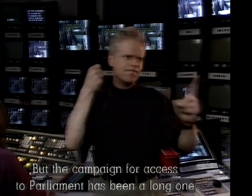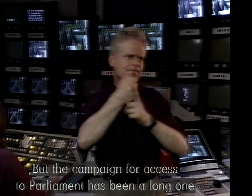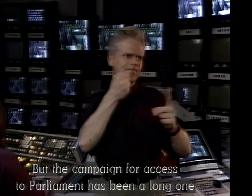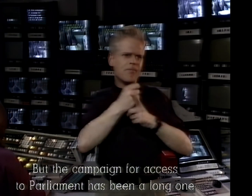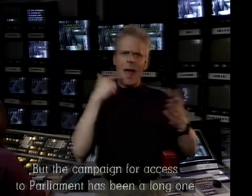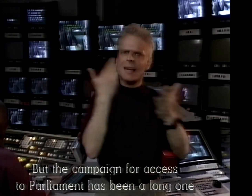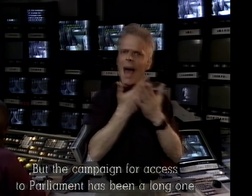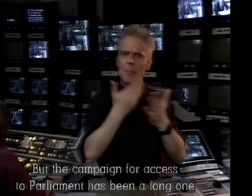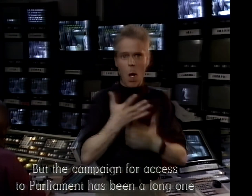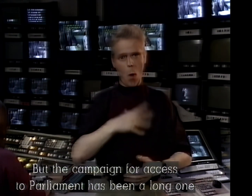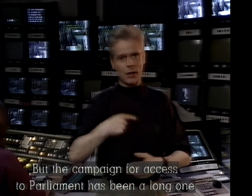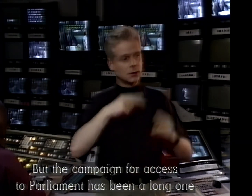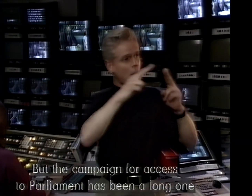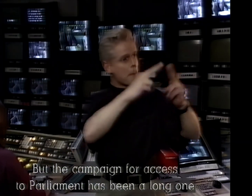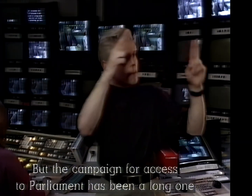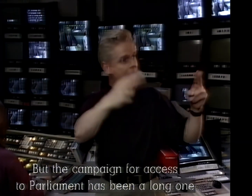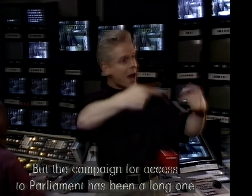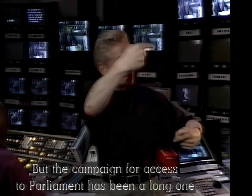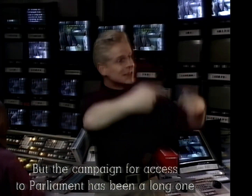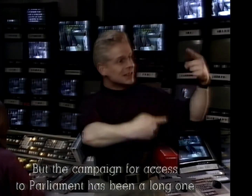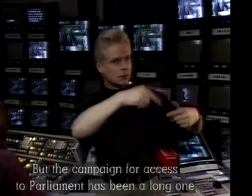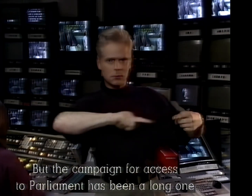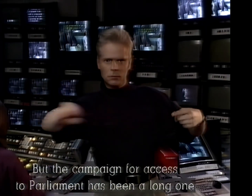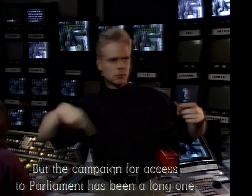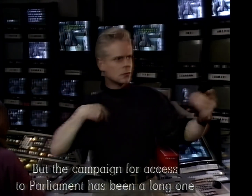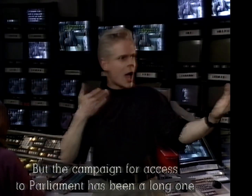But the campaign for access to Parliament has been a long one,